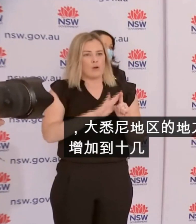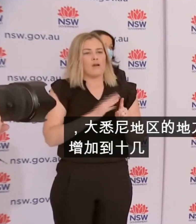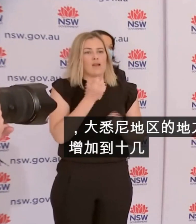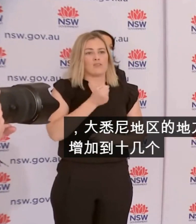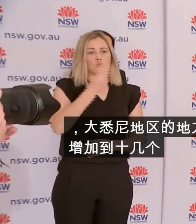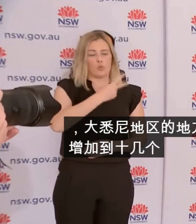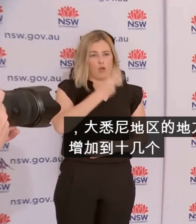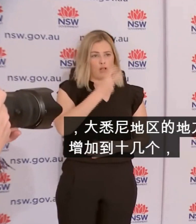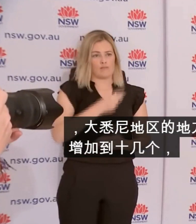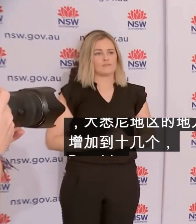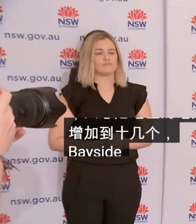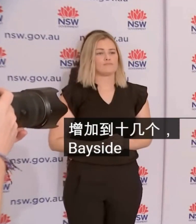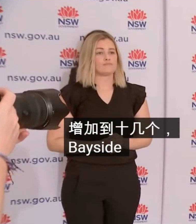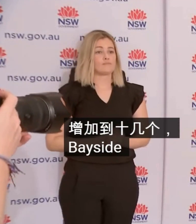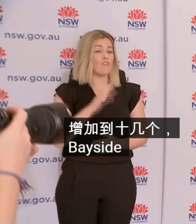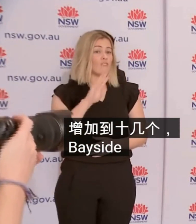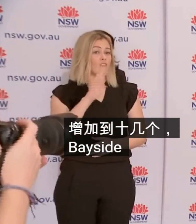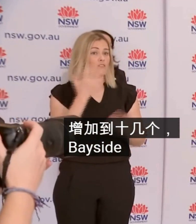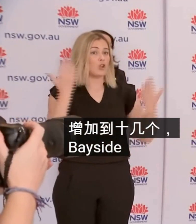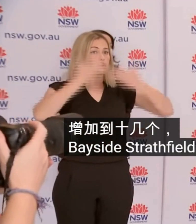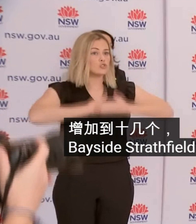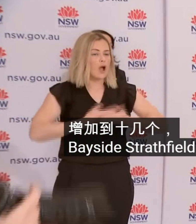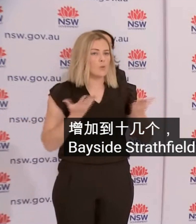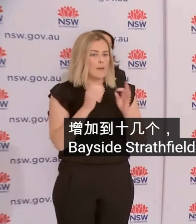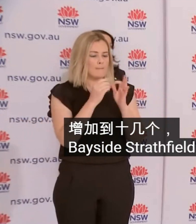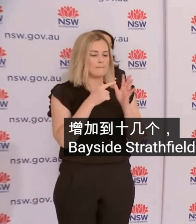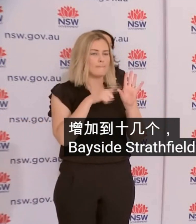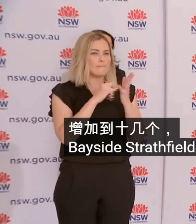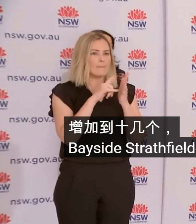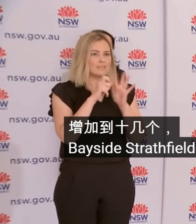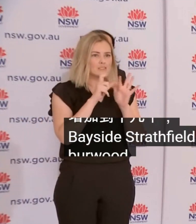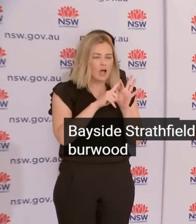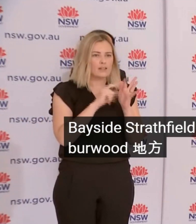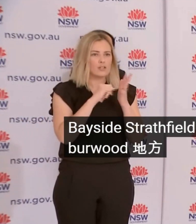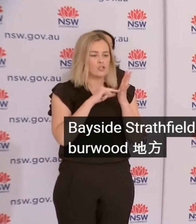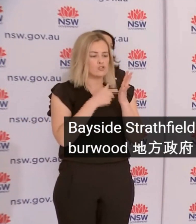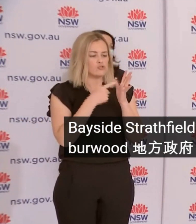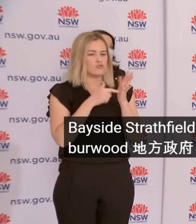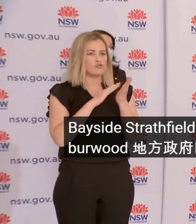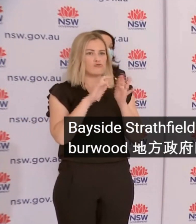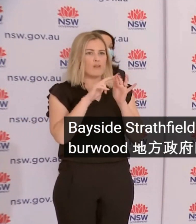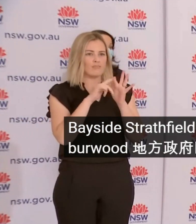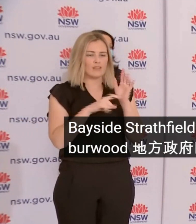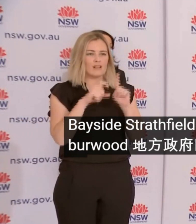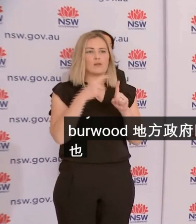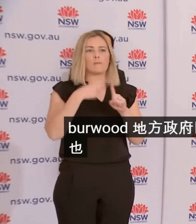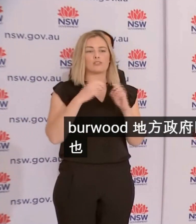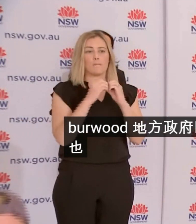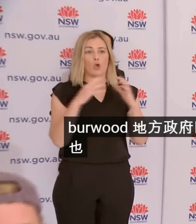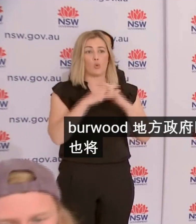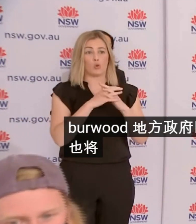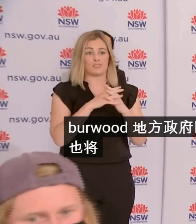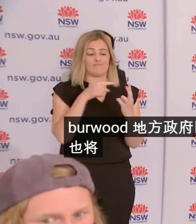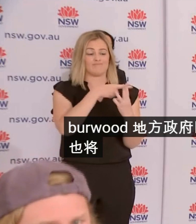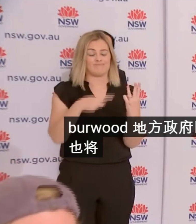dozen. From 5 o'clock this evening, Bayside, Strathfield and Burwood local government areas will also